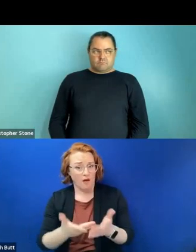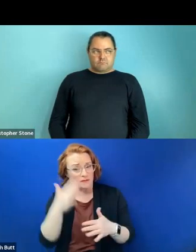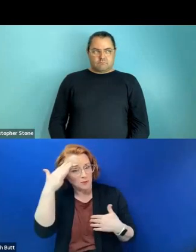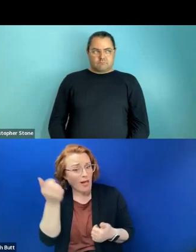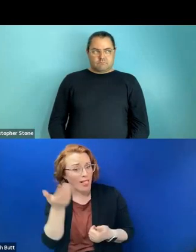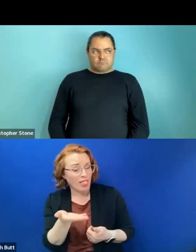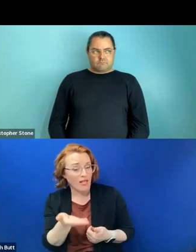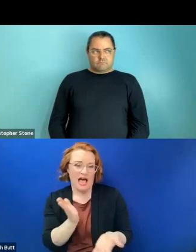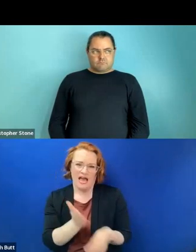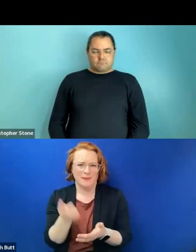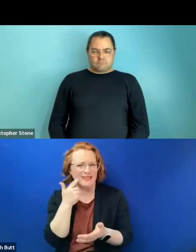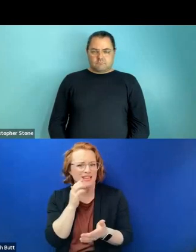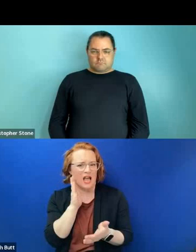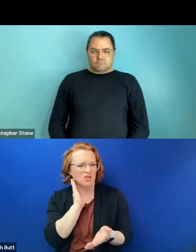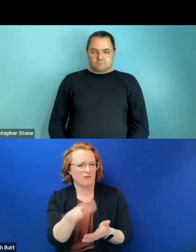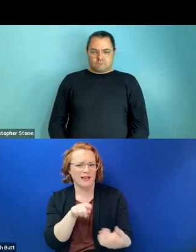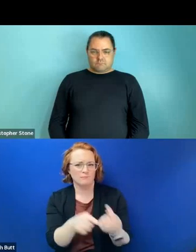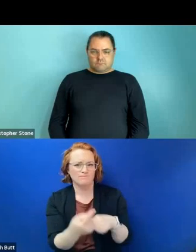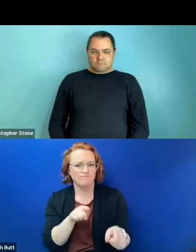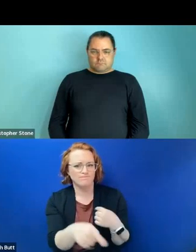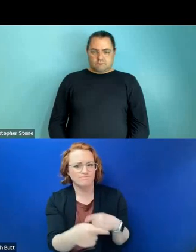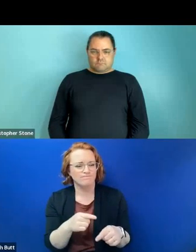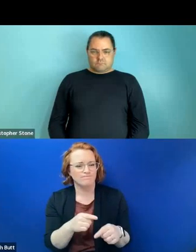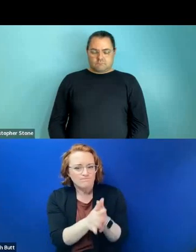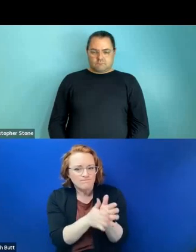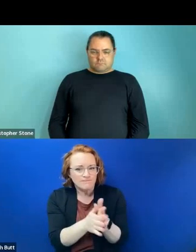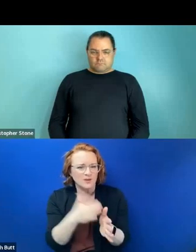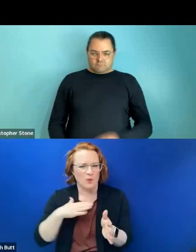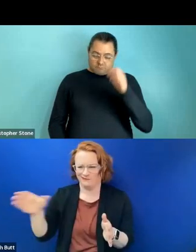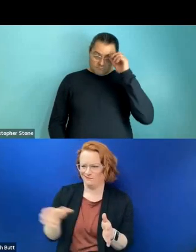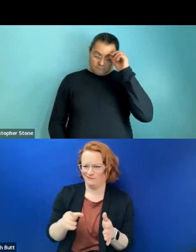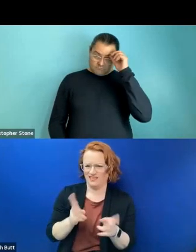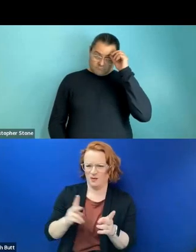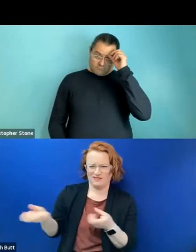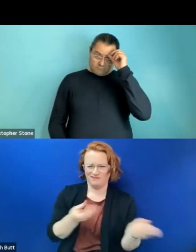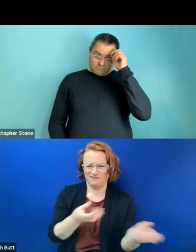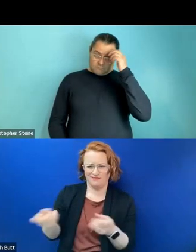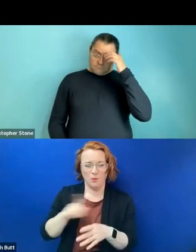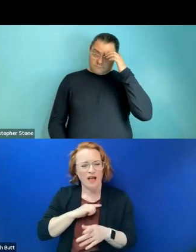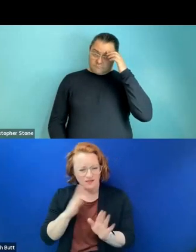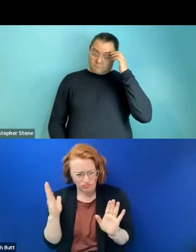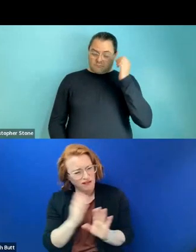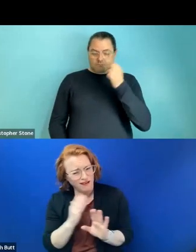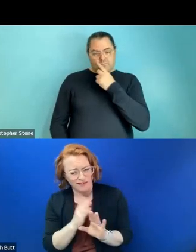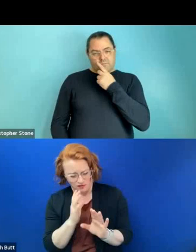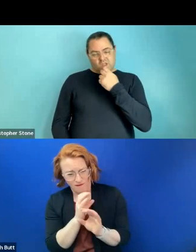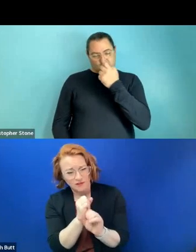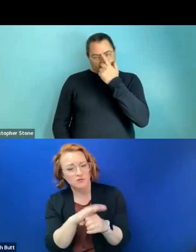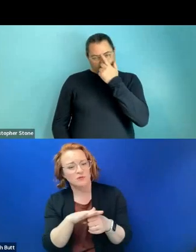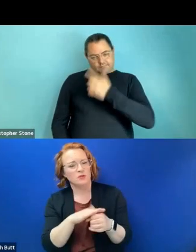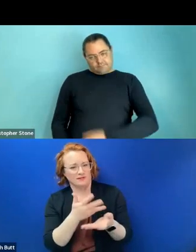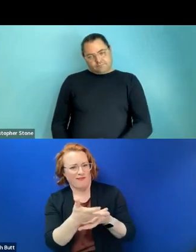and it's much easier to do that in a direct way if they don't need an interpreter for that, because it's a very private and very confidential